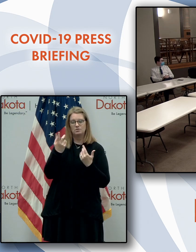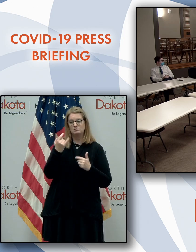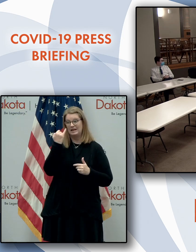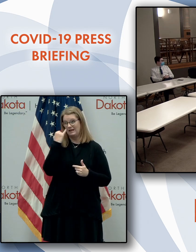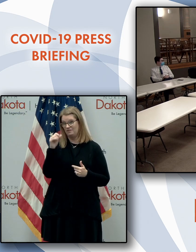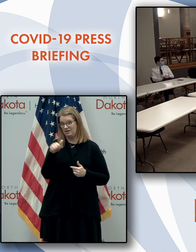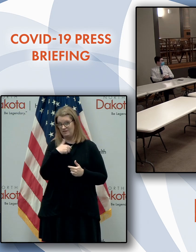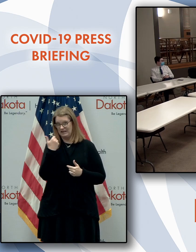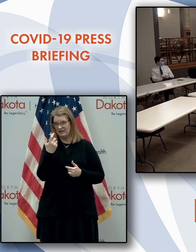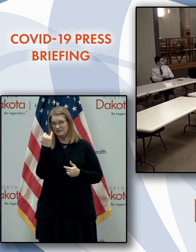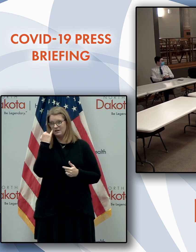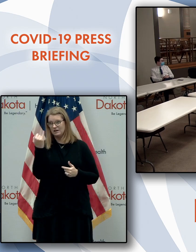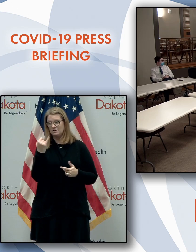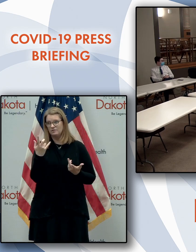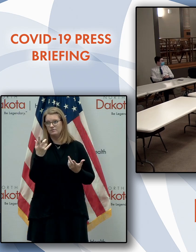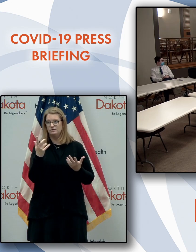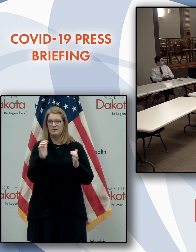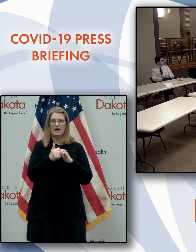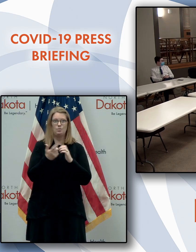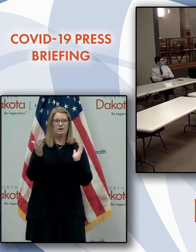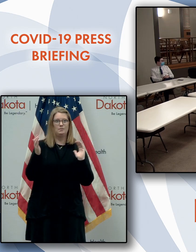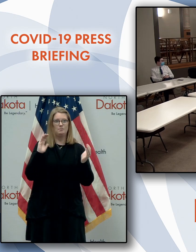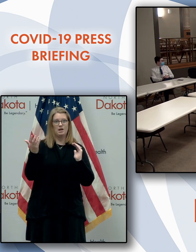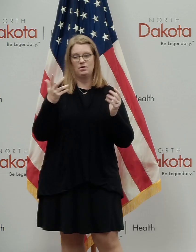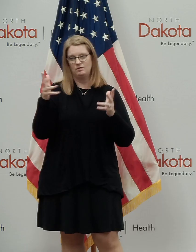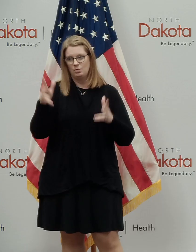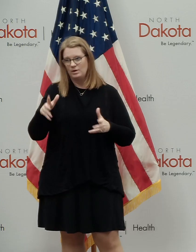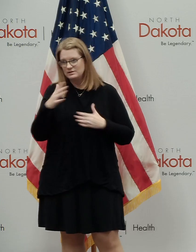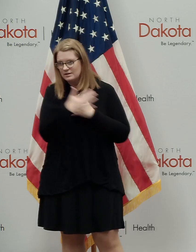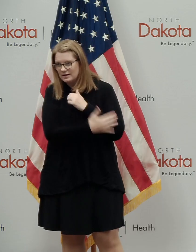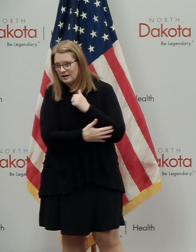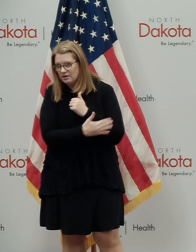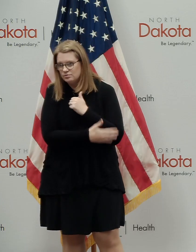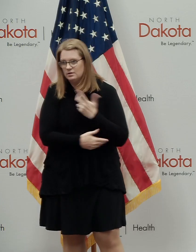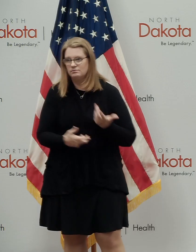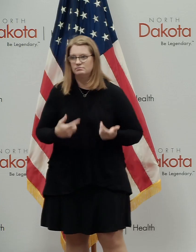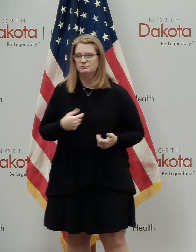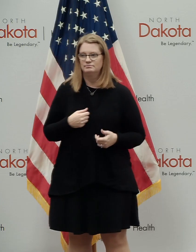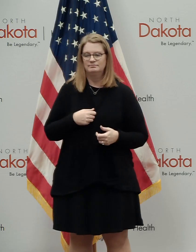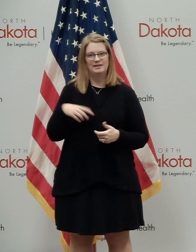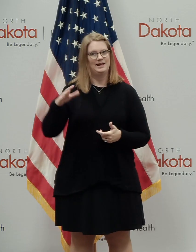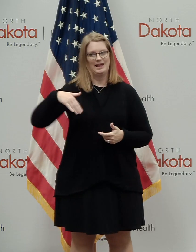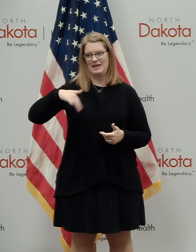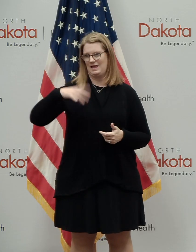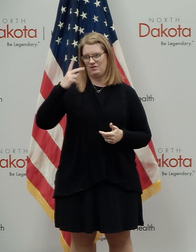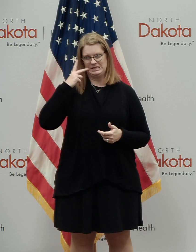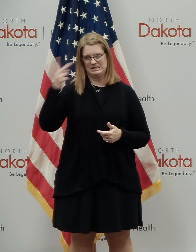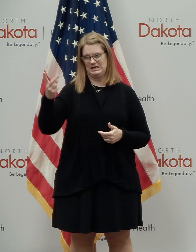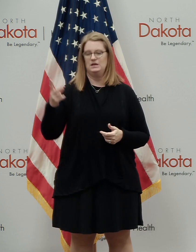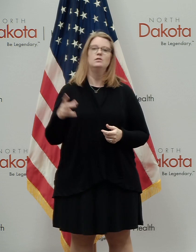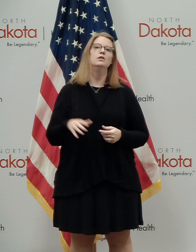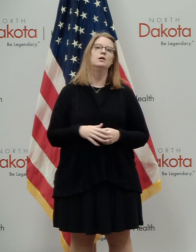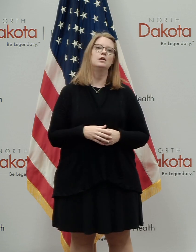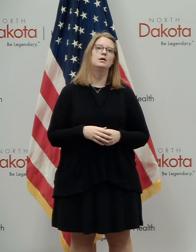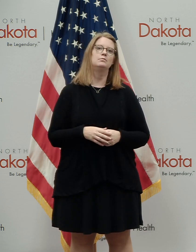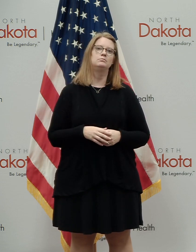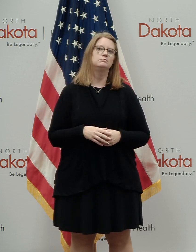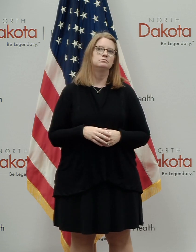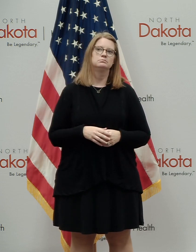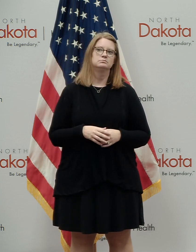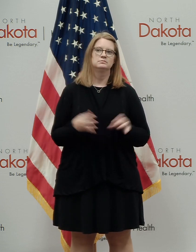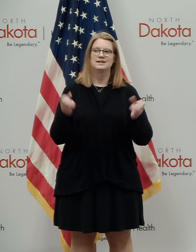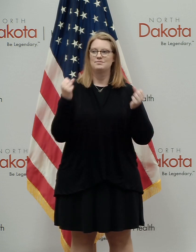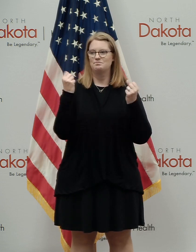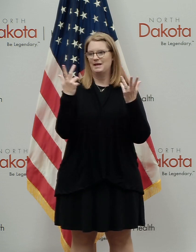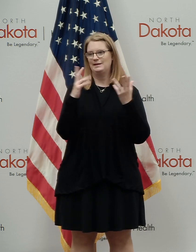of where we rank among the rest of the country in mask wearing? I haven't seen that, Lane. just lots of